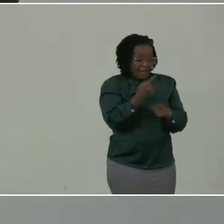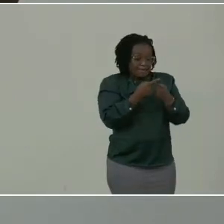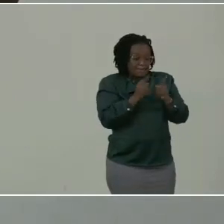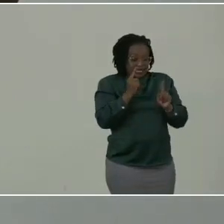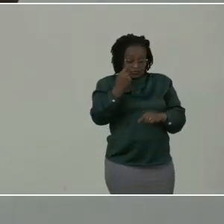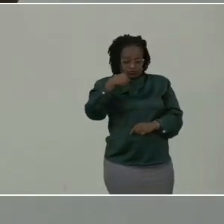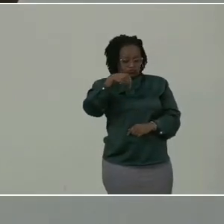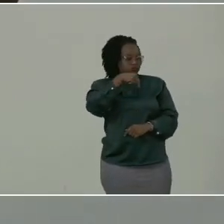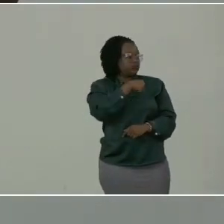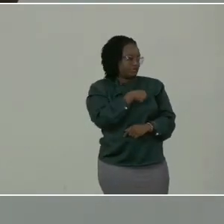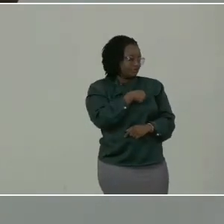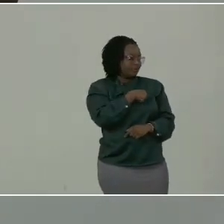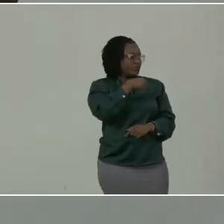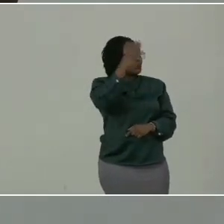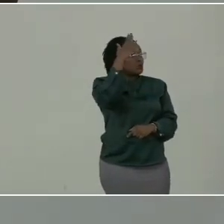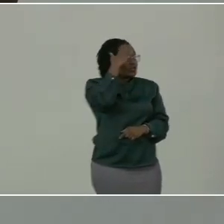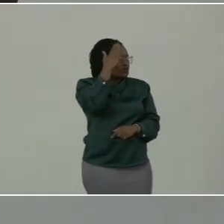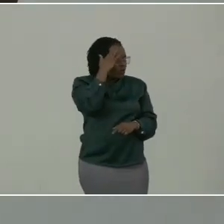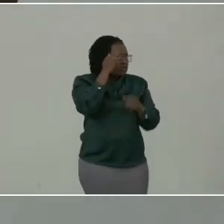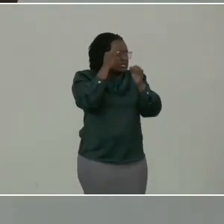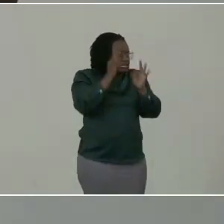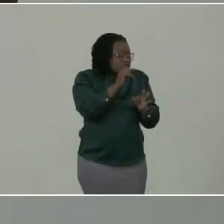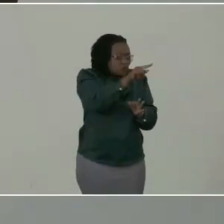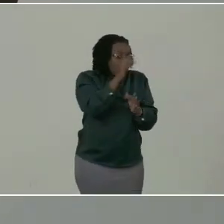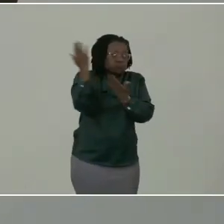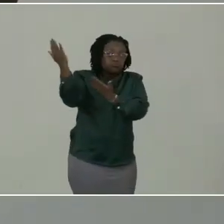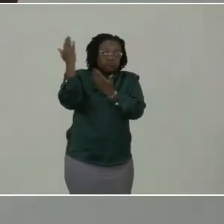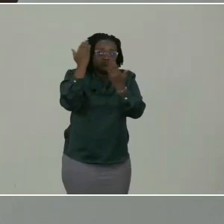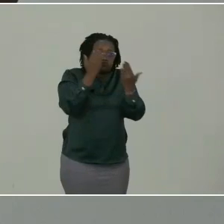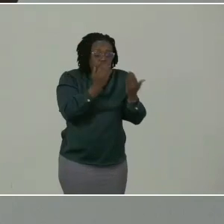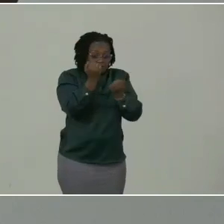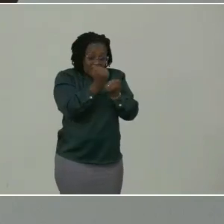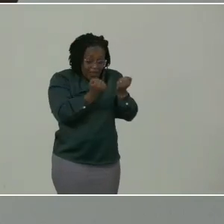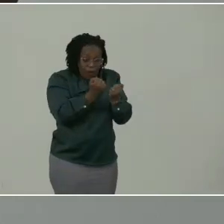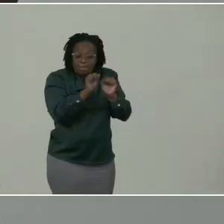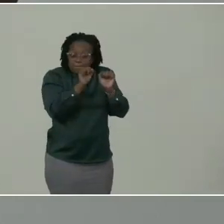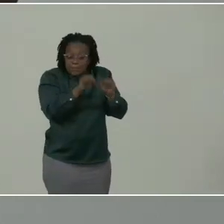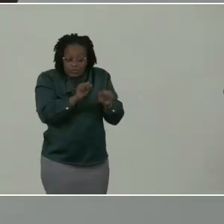is knowing if you can import that vehicle.